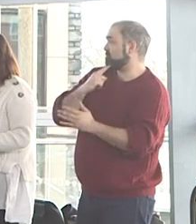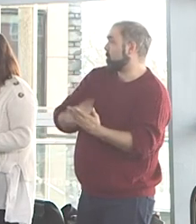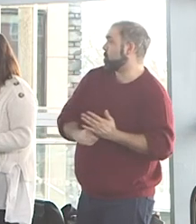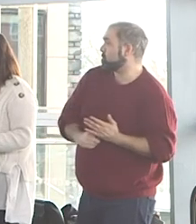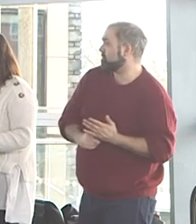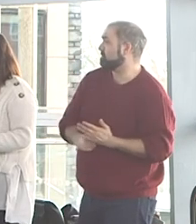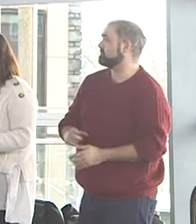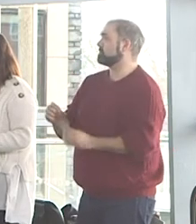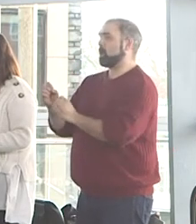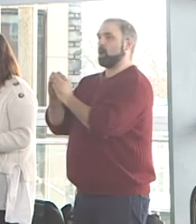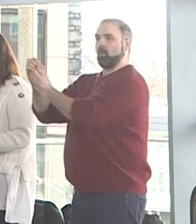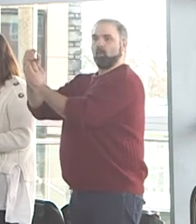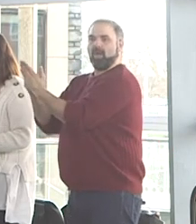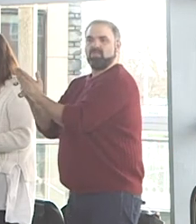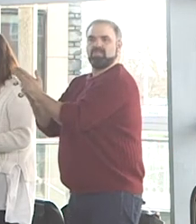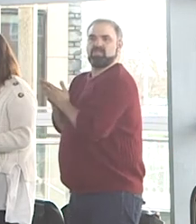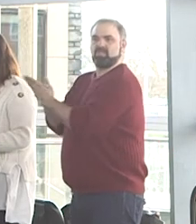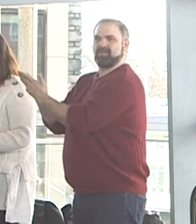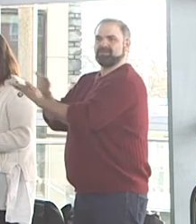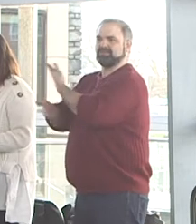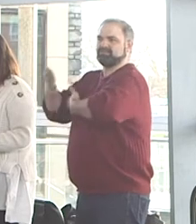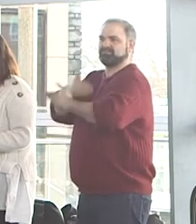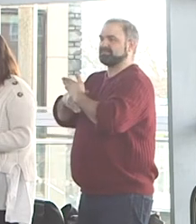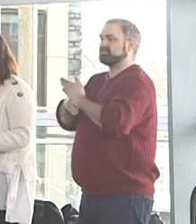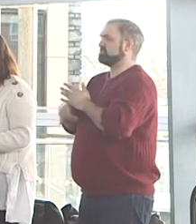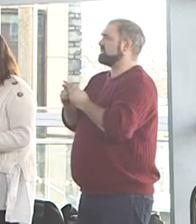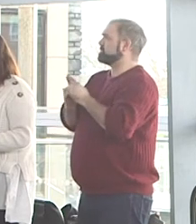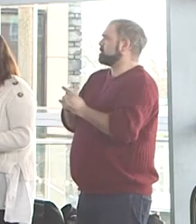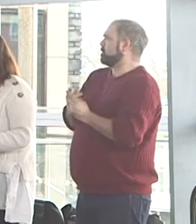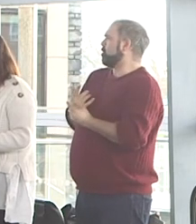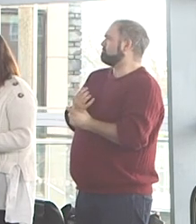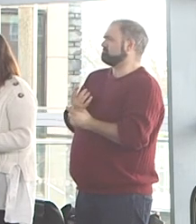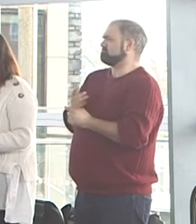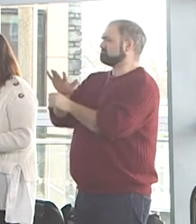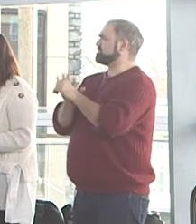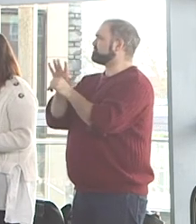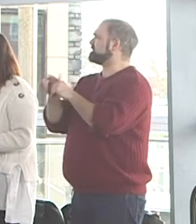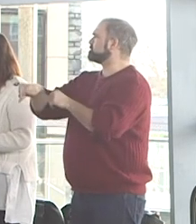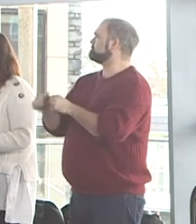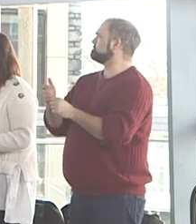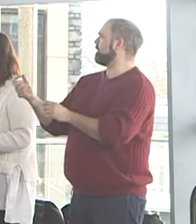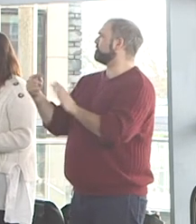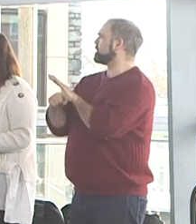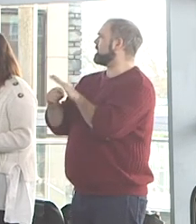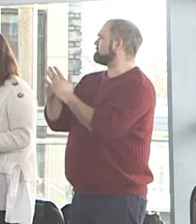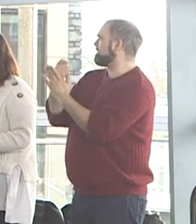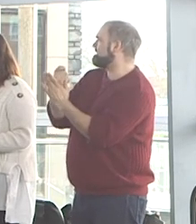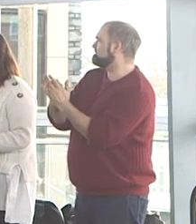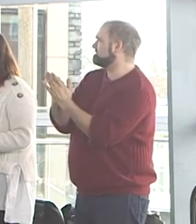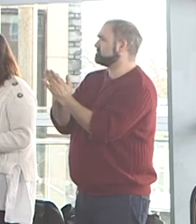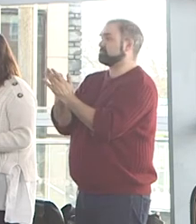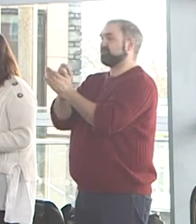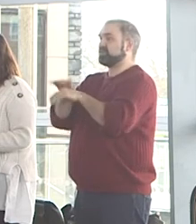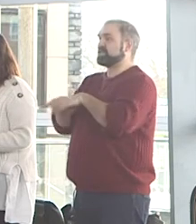also explains that the UK is the first option for sexual orientation asylum claims from former British colonies, with Ugandan